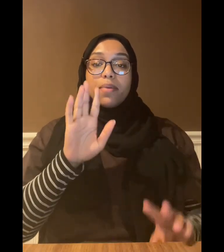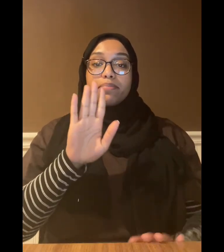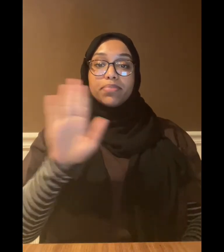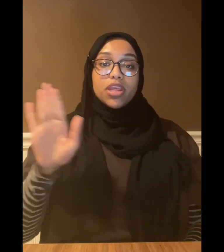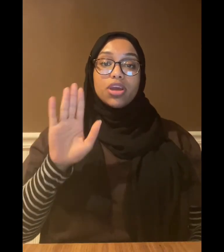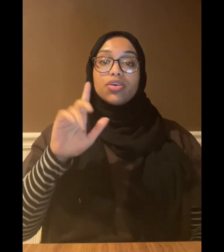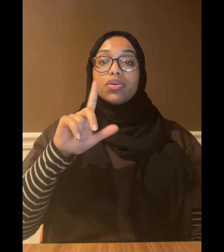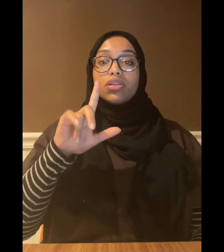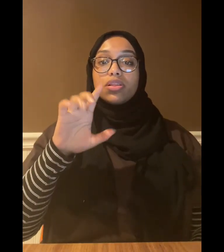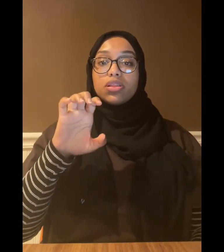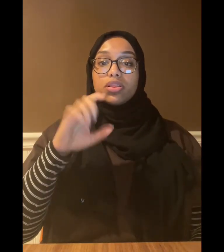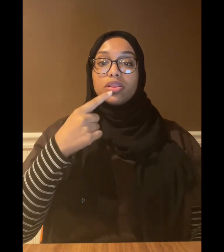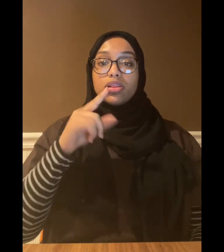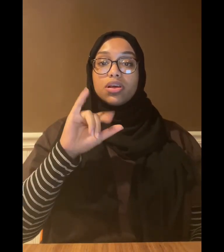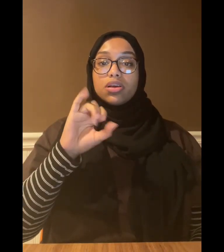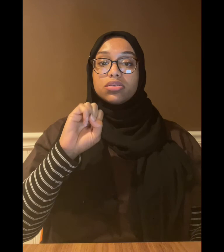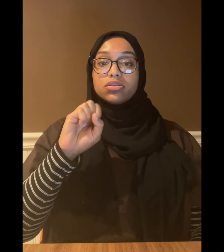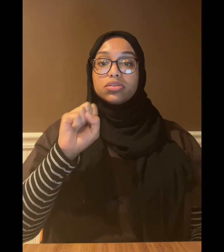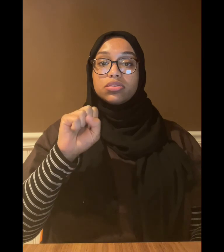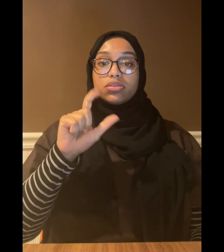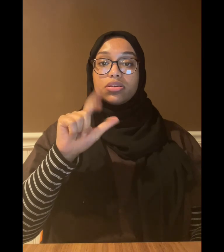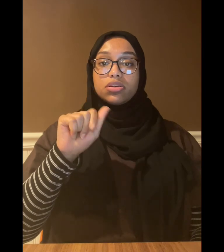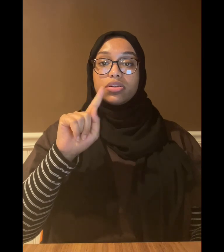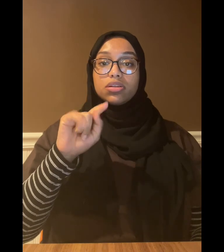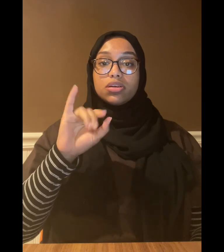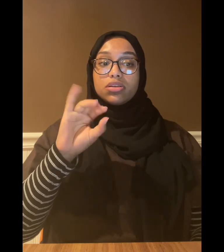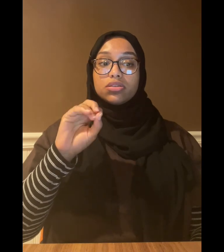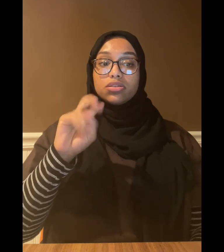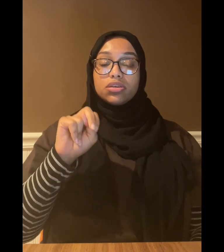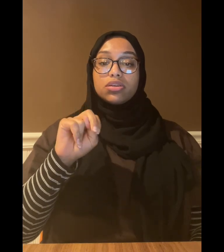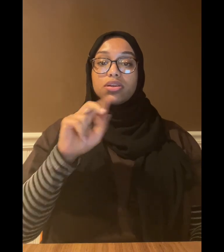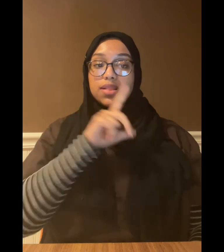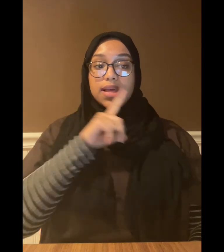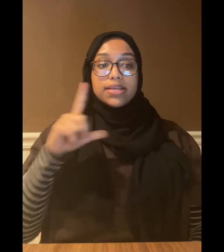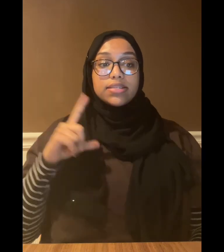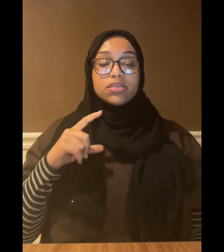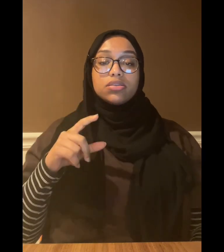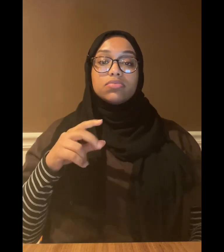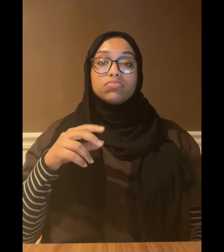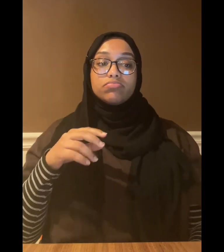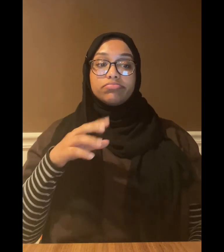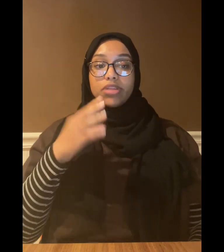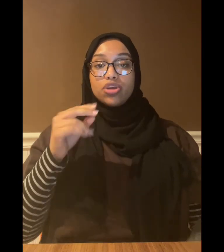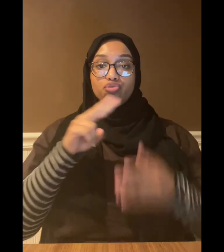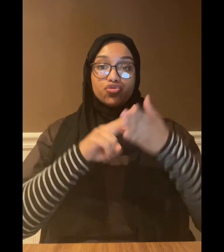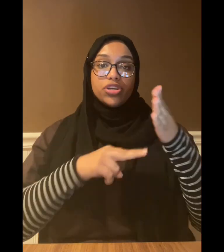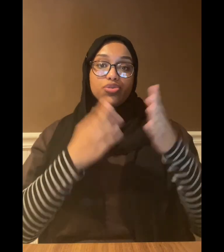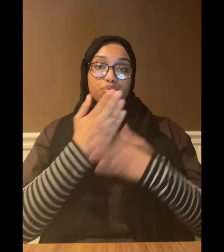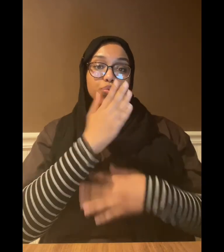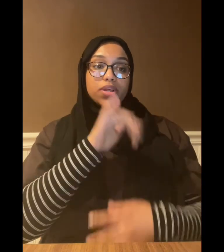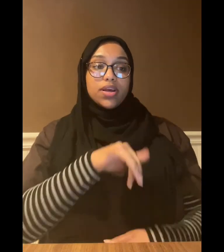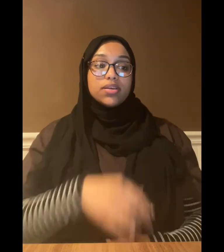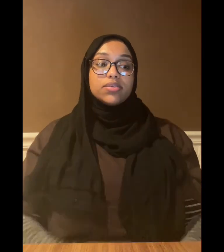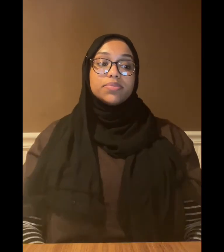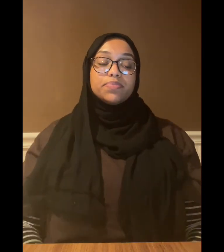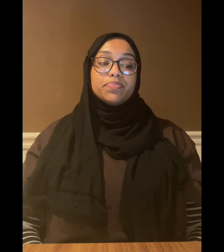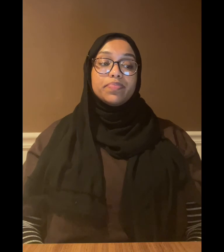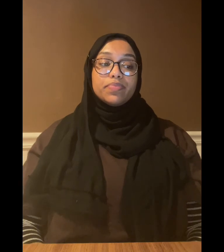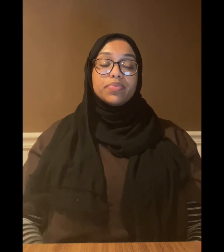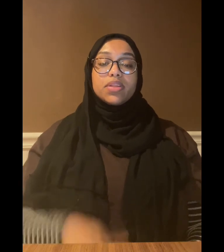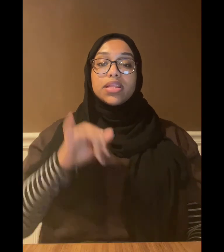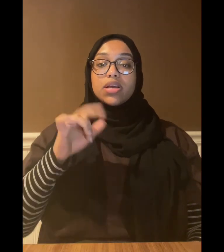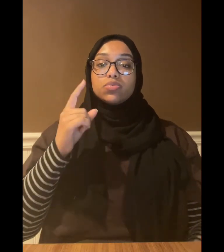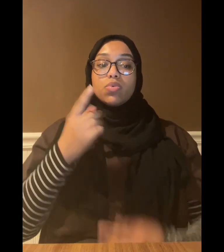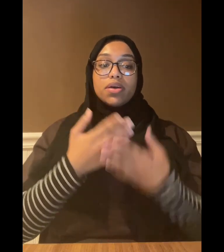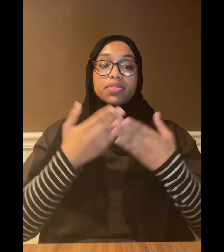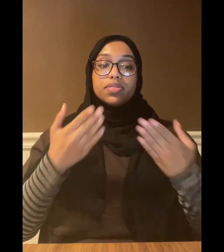it. Ideally, everyone should be able to search and look up their legislation and read